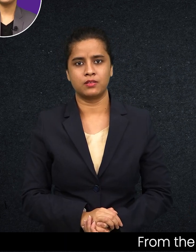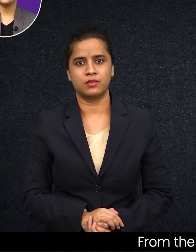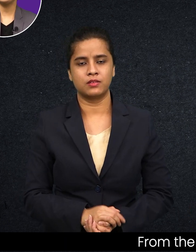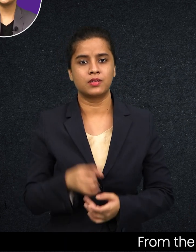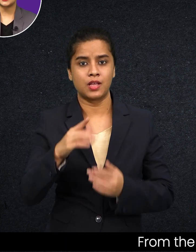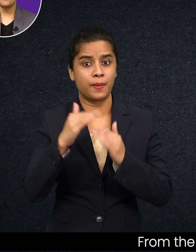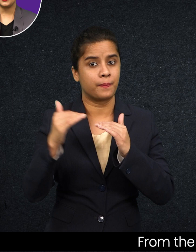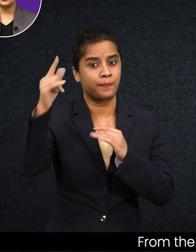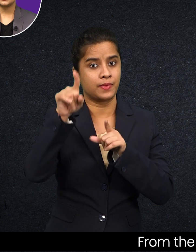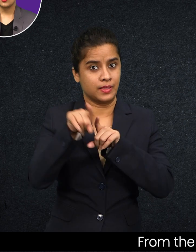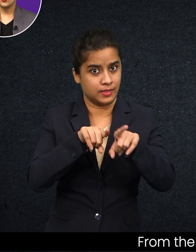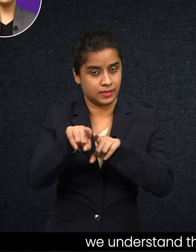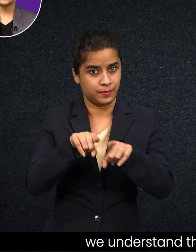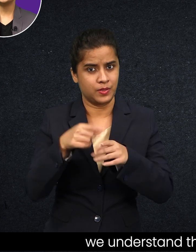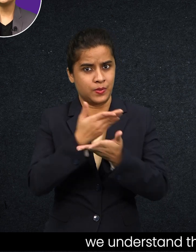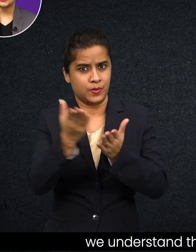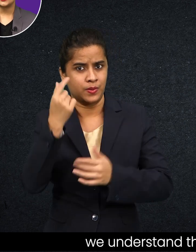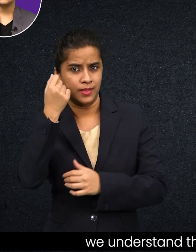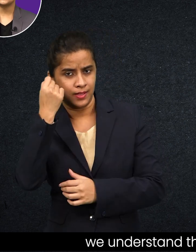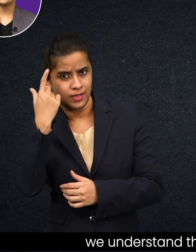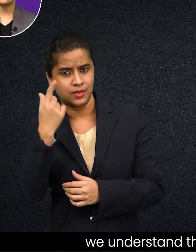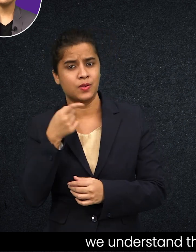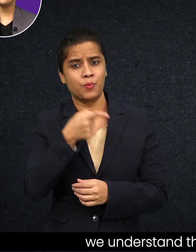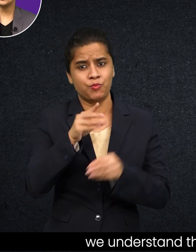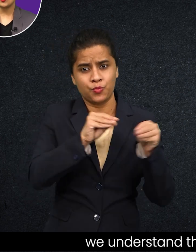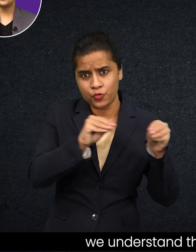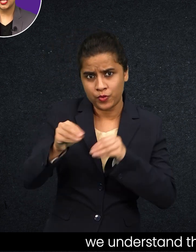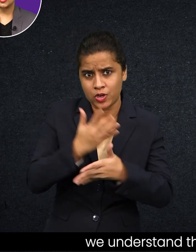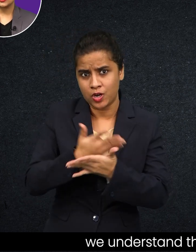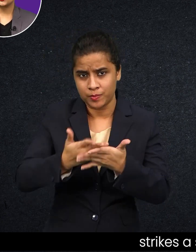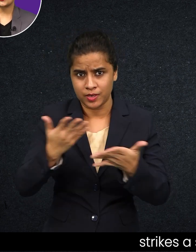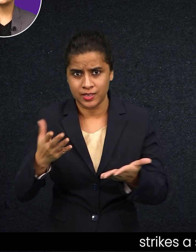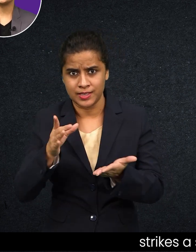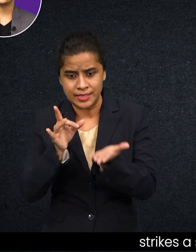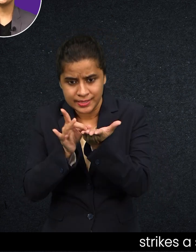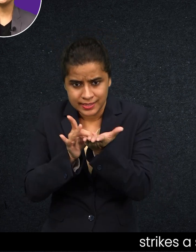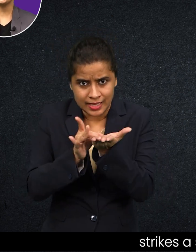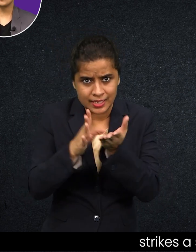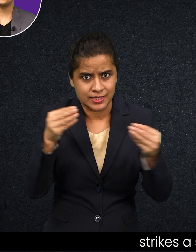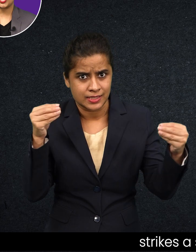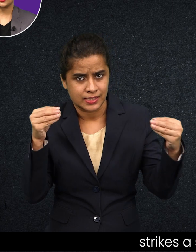From the above examples, we understand that when a moving object strikes a